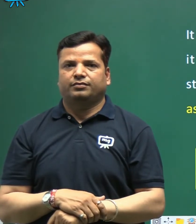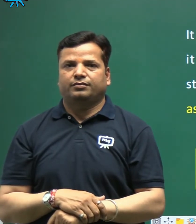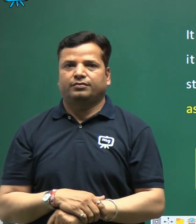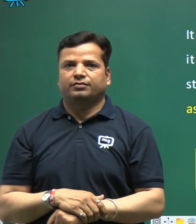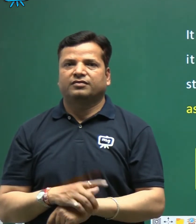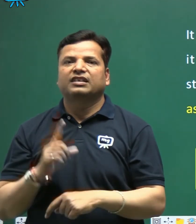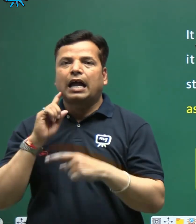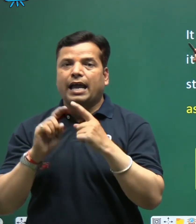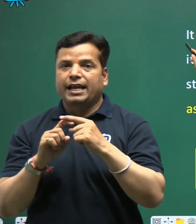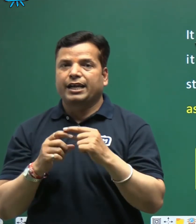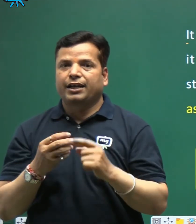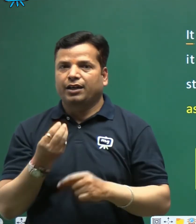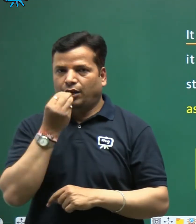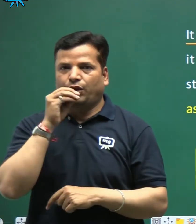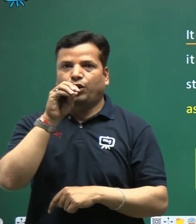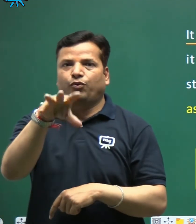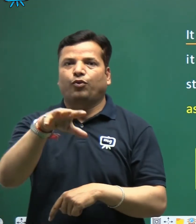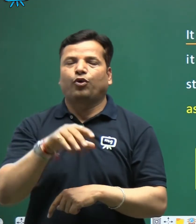It informed